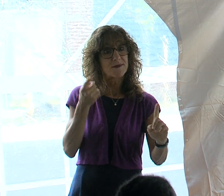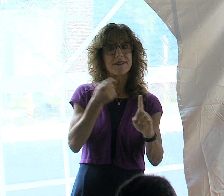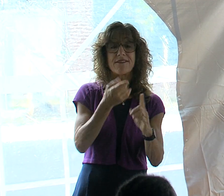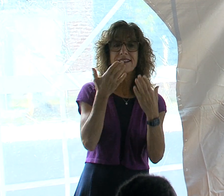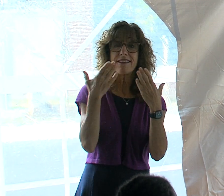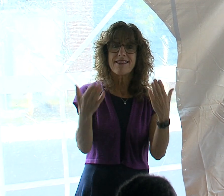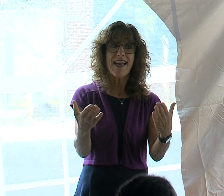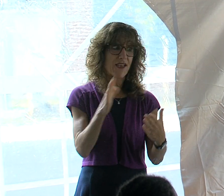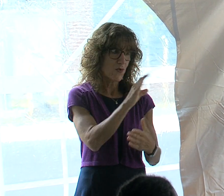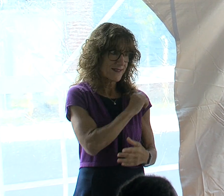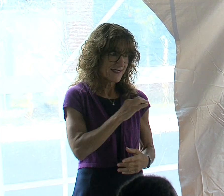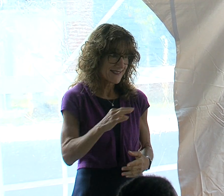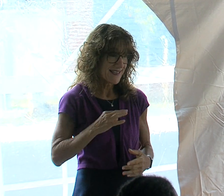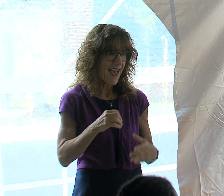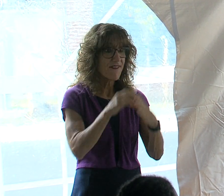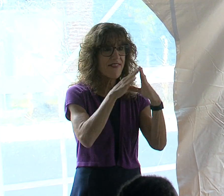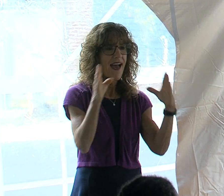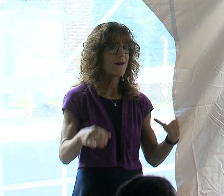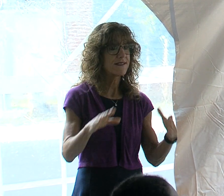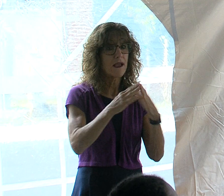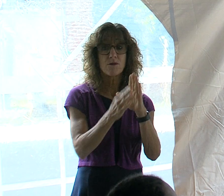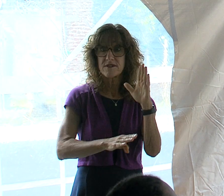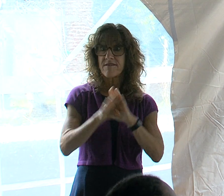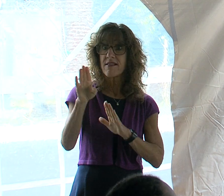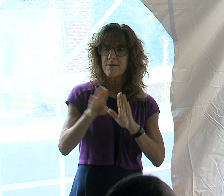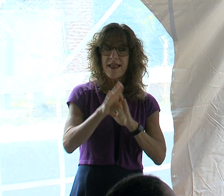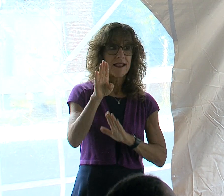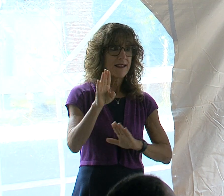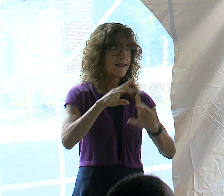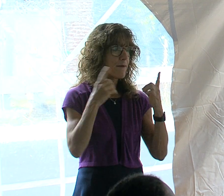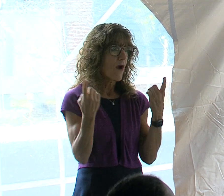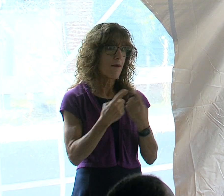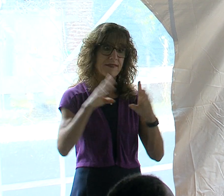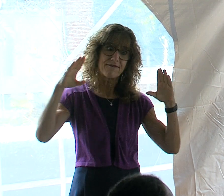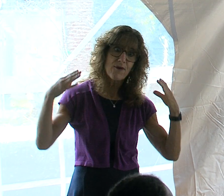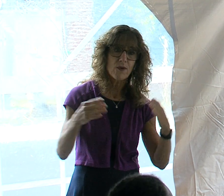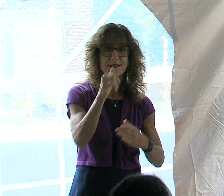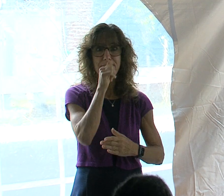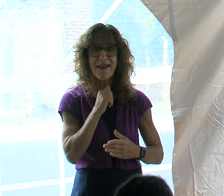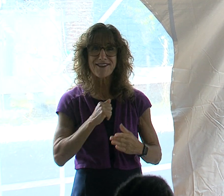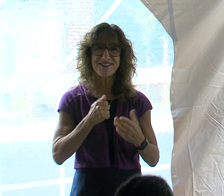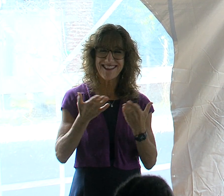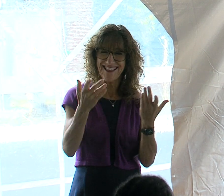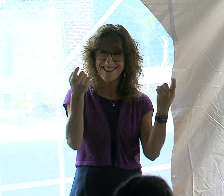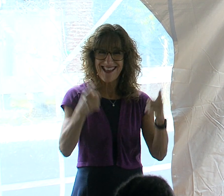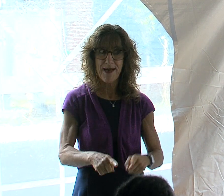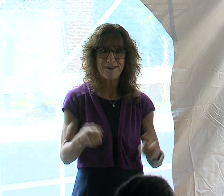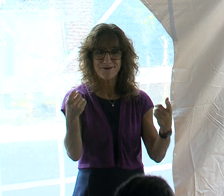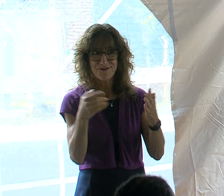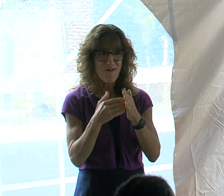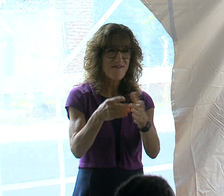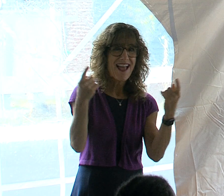thank your staff in the Housing and Community Development Department for their focus and patience in bringing this development to fruition. There's often times